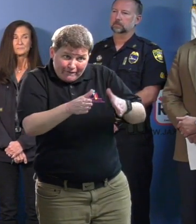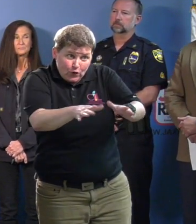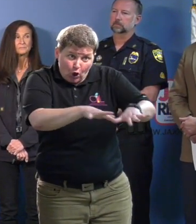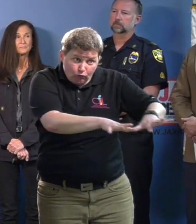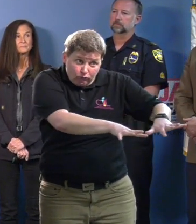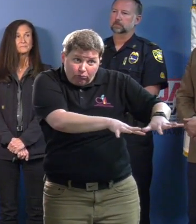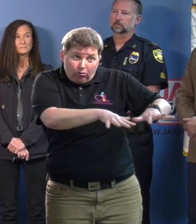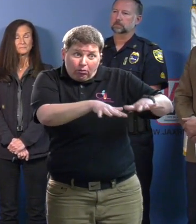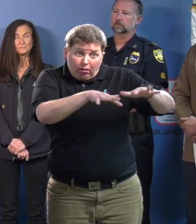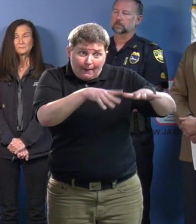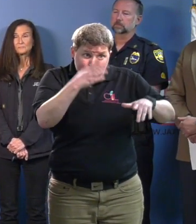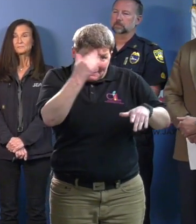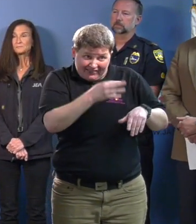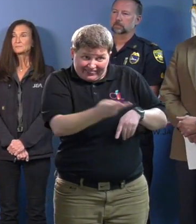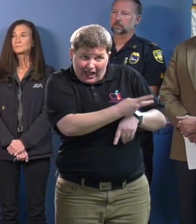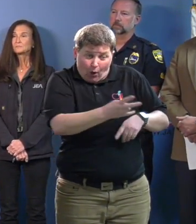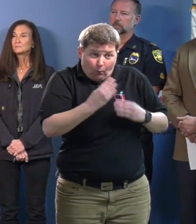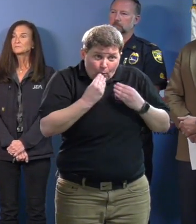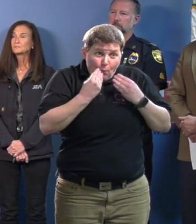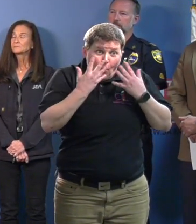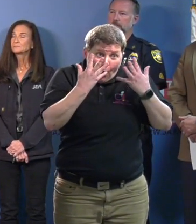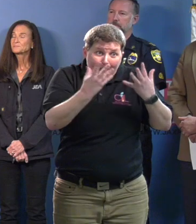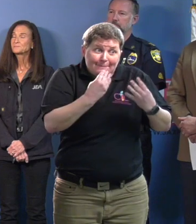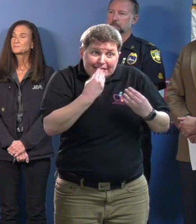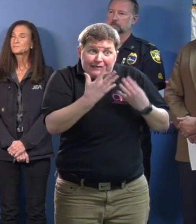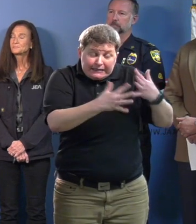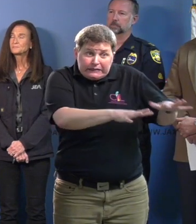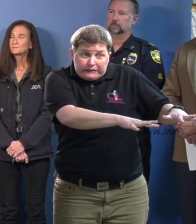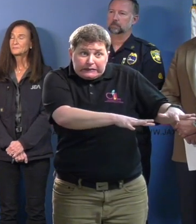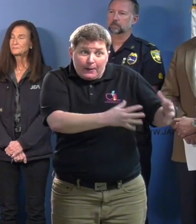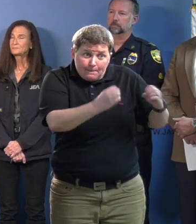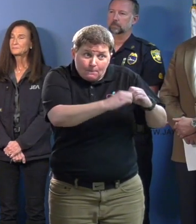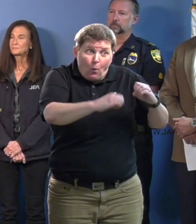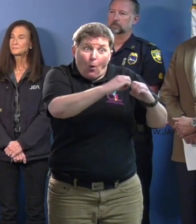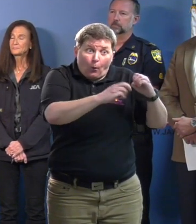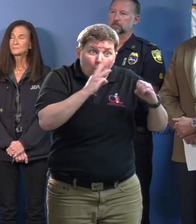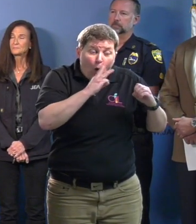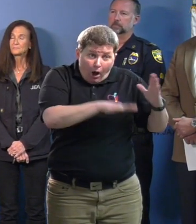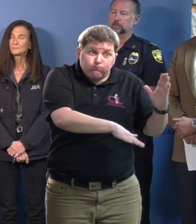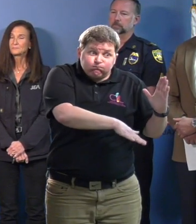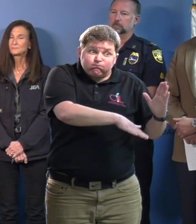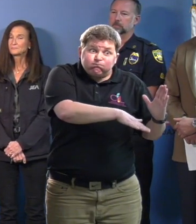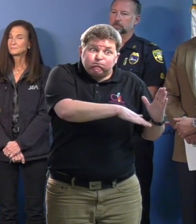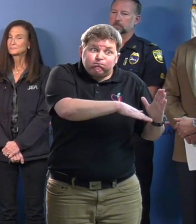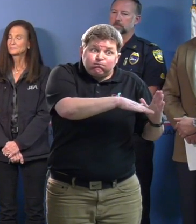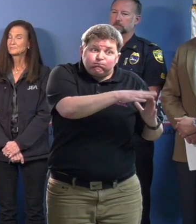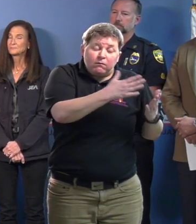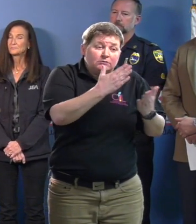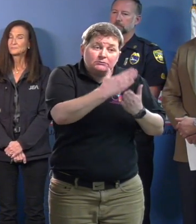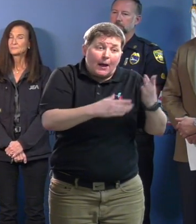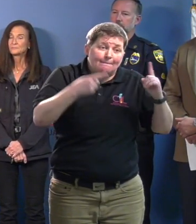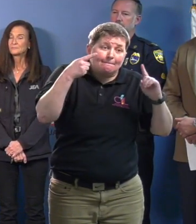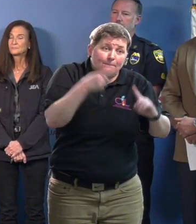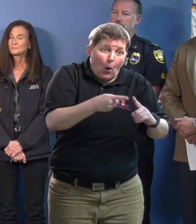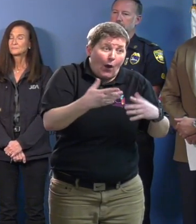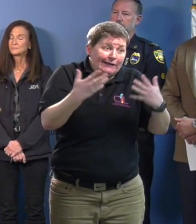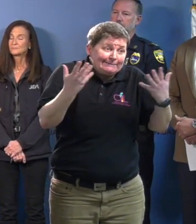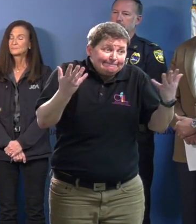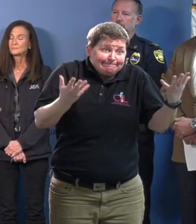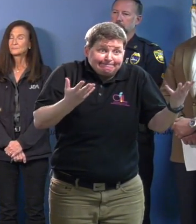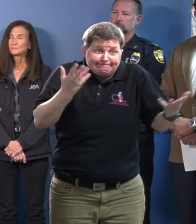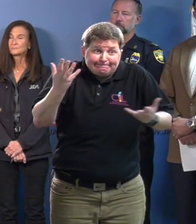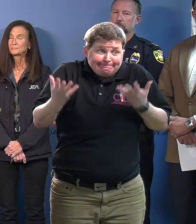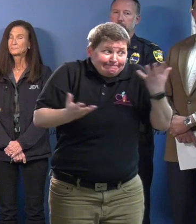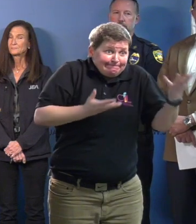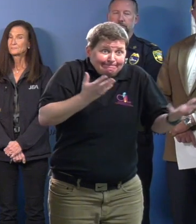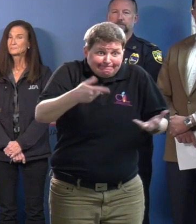we are having more and more water, at some point that is just going to have to be a decision that they make to